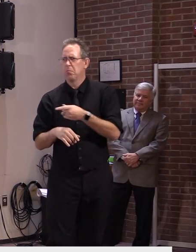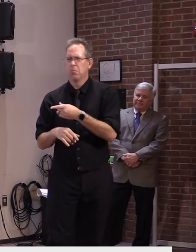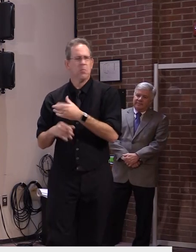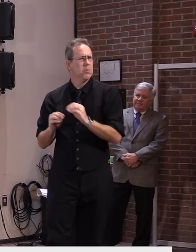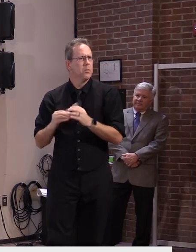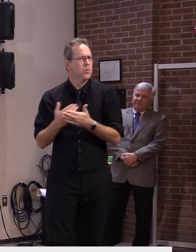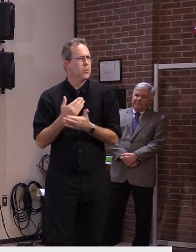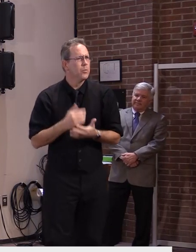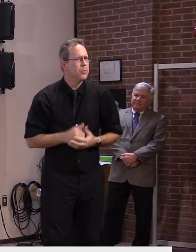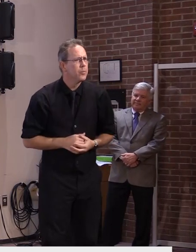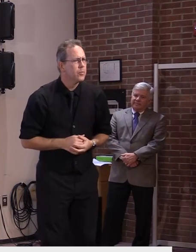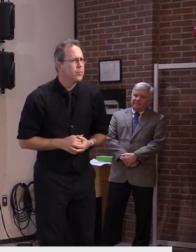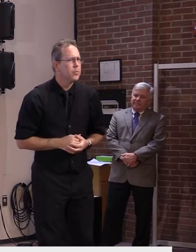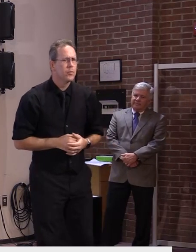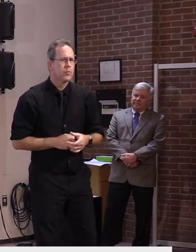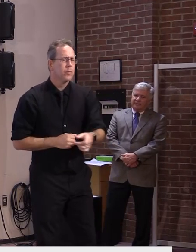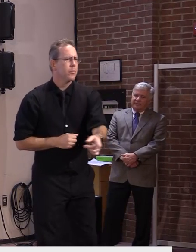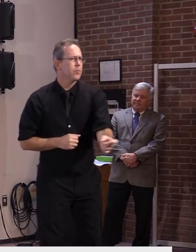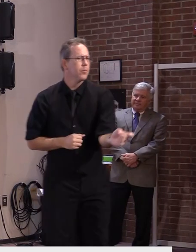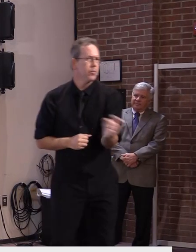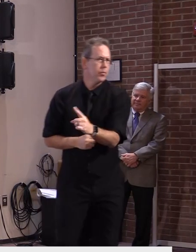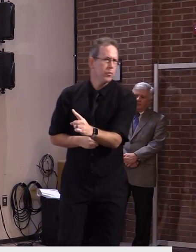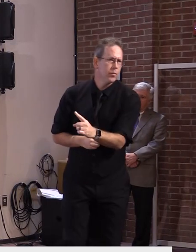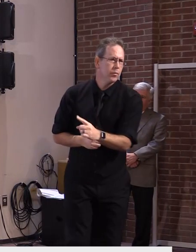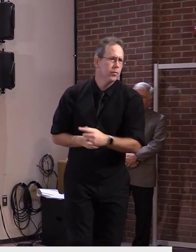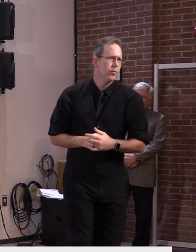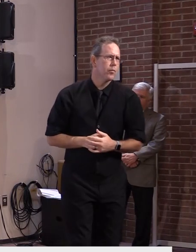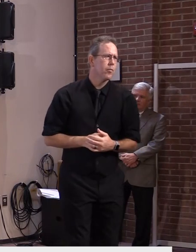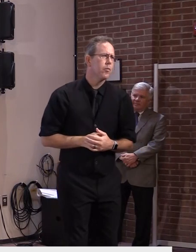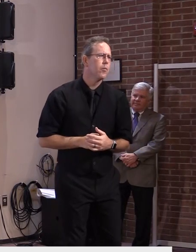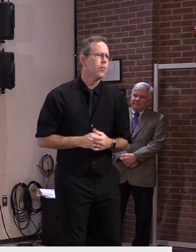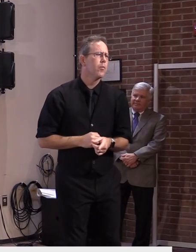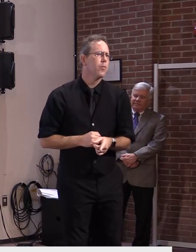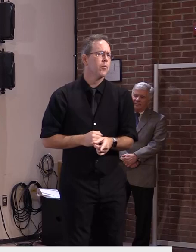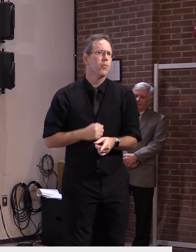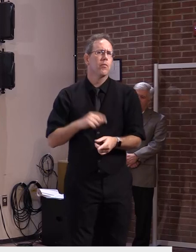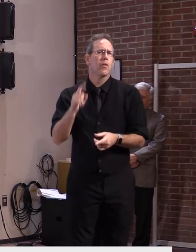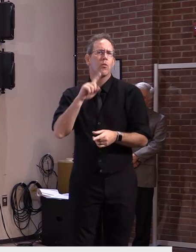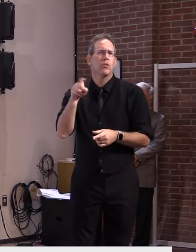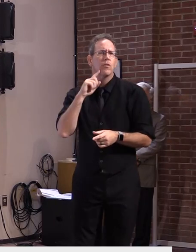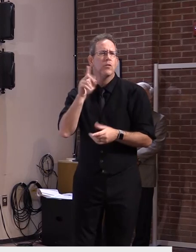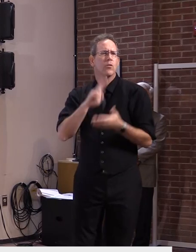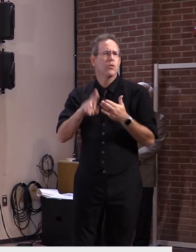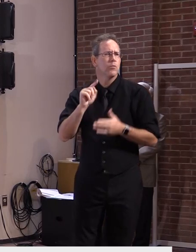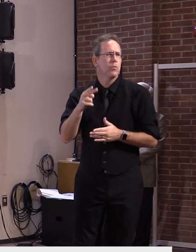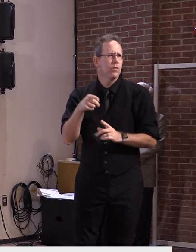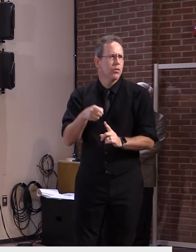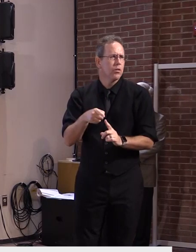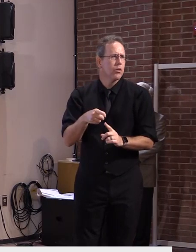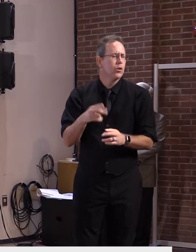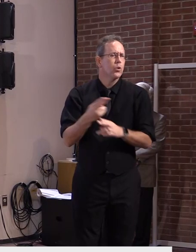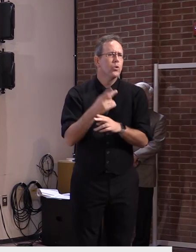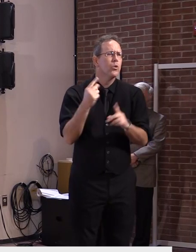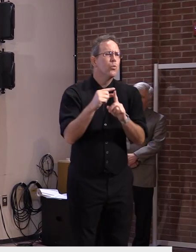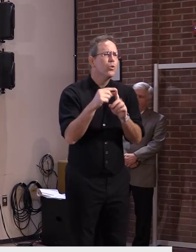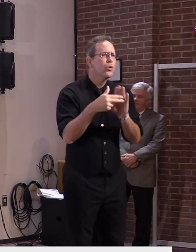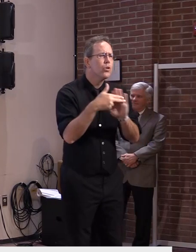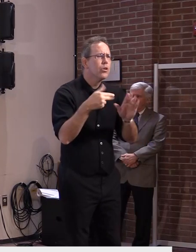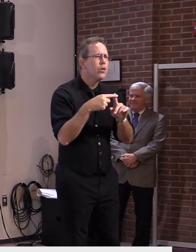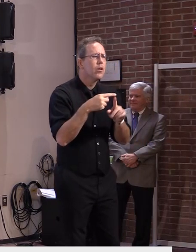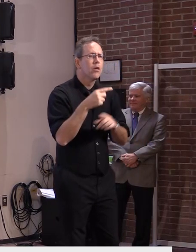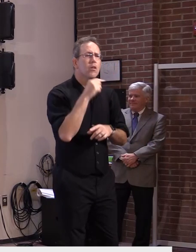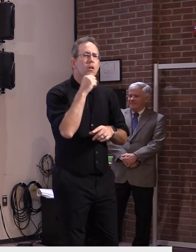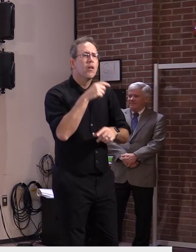Just seemed that Secretary Smith and Commissioner Levine did in fact use the words unvaccinated